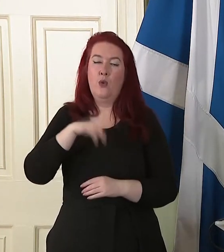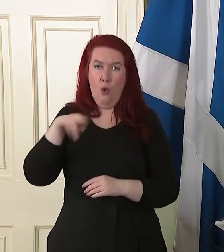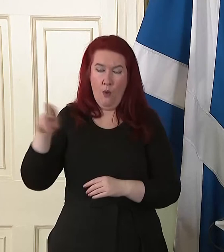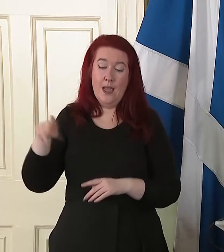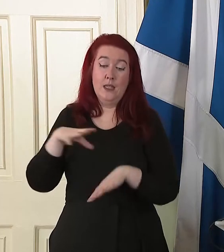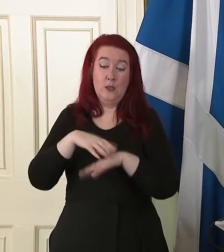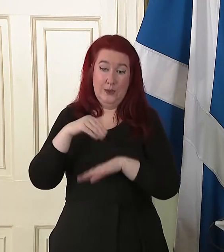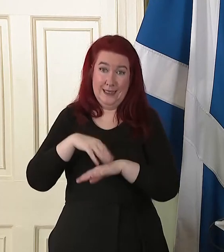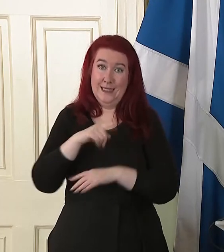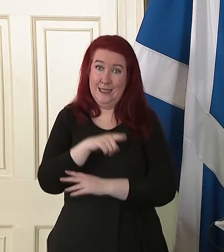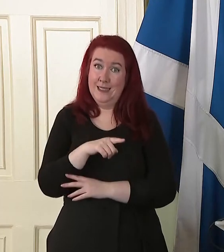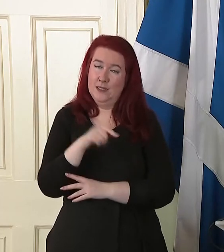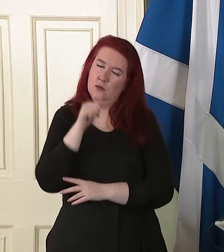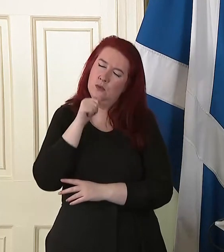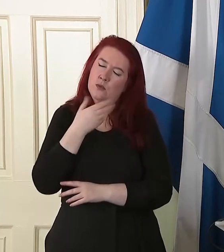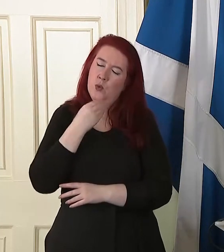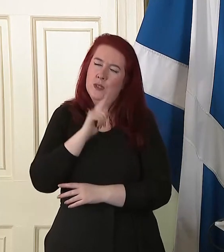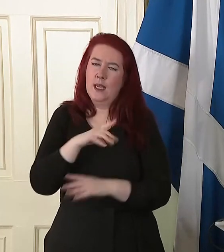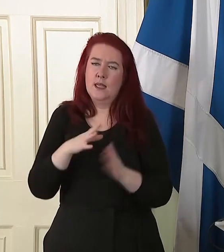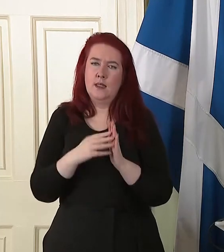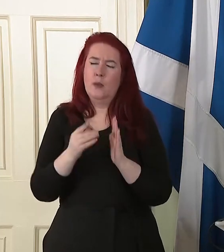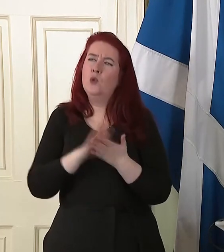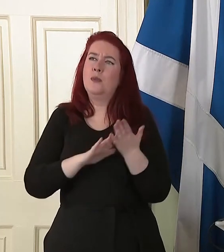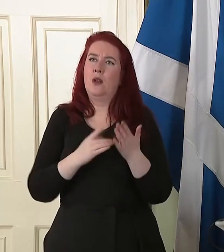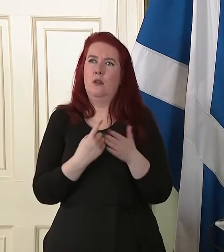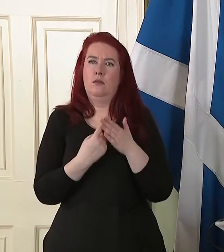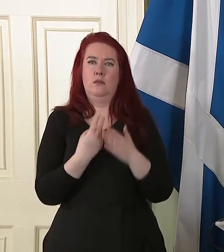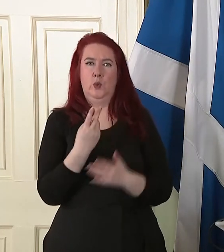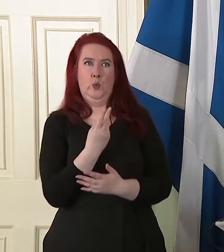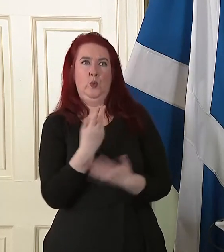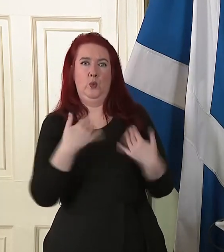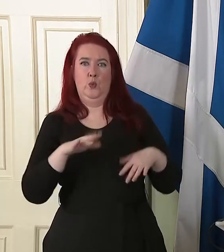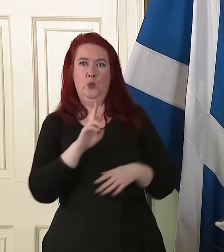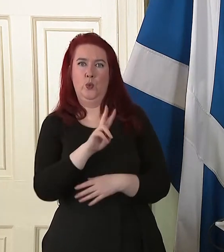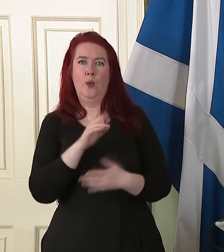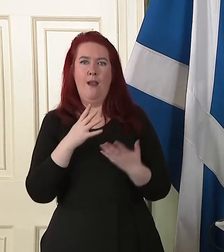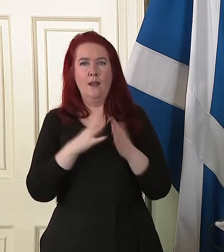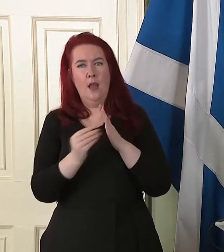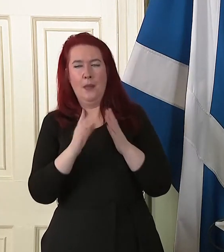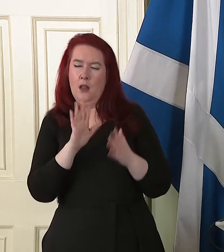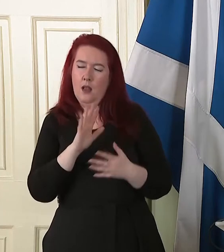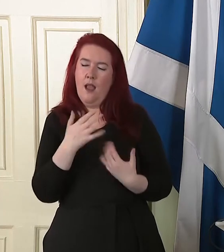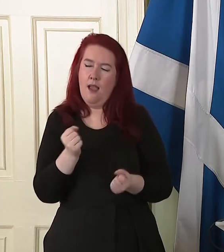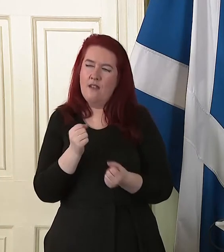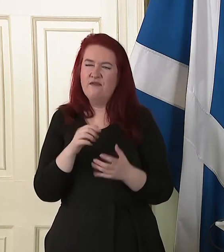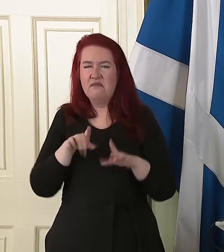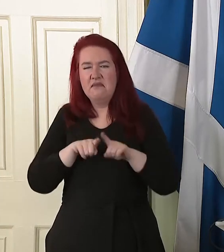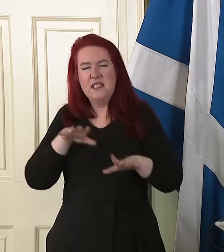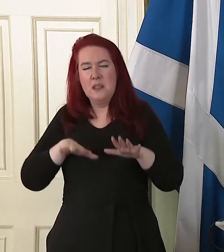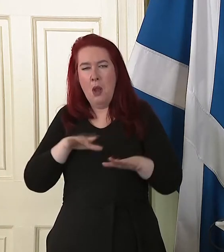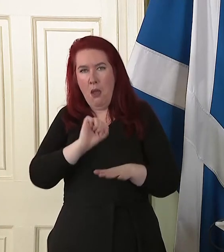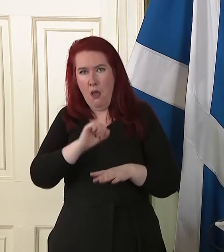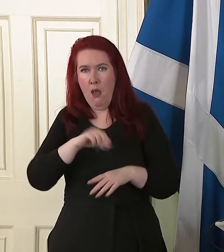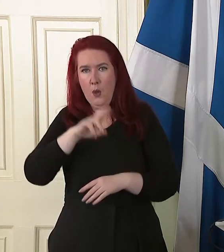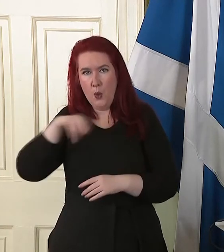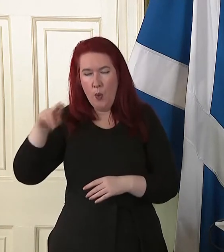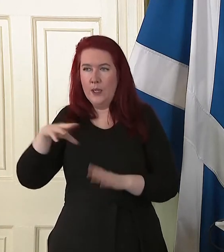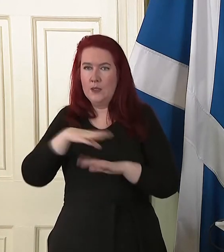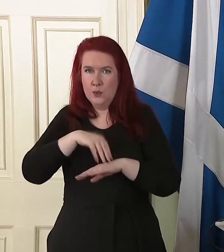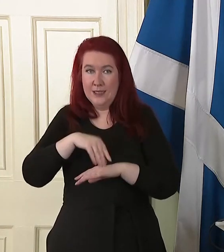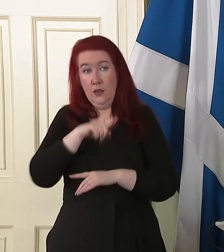is, I've used that a few times, not because it's the only example, but it's perhaps one, you know, relatively close